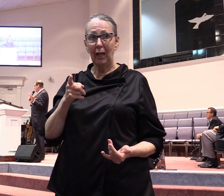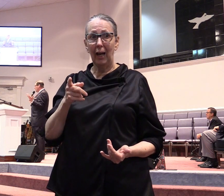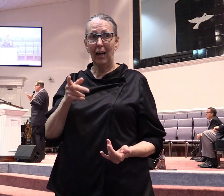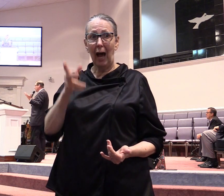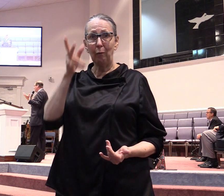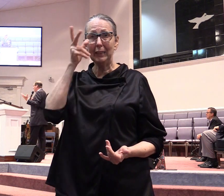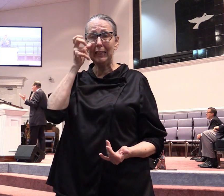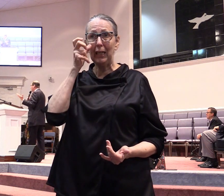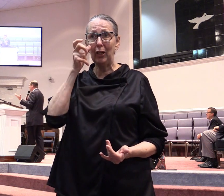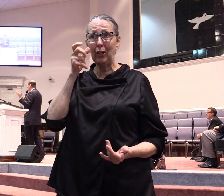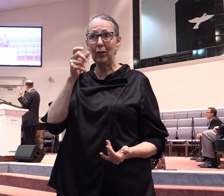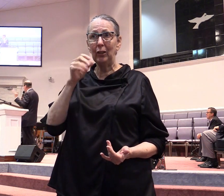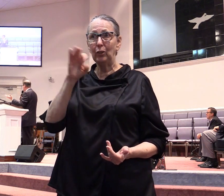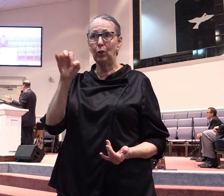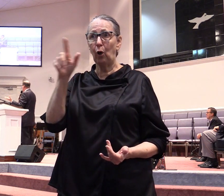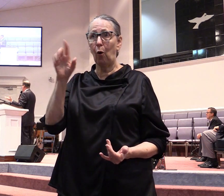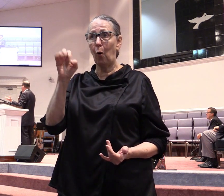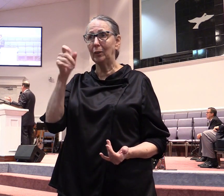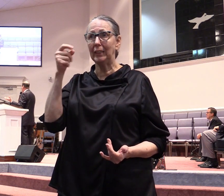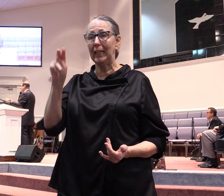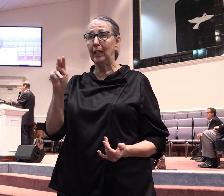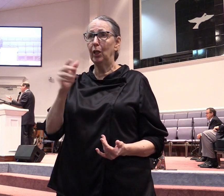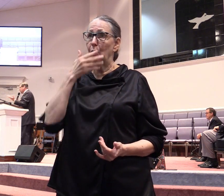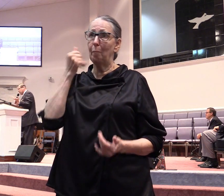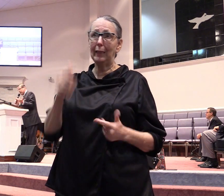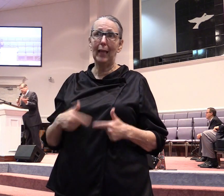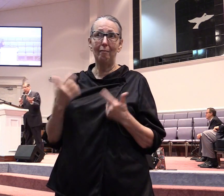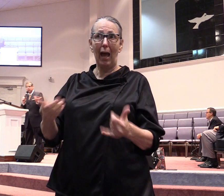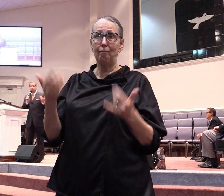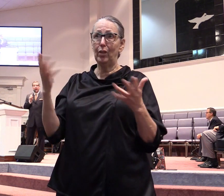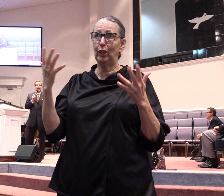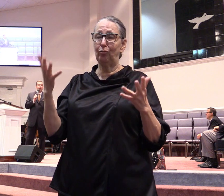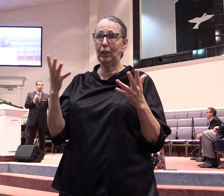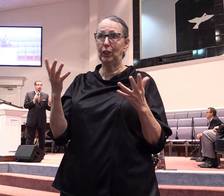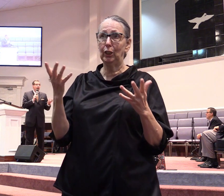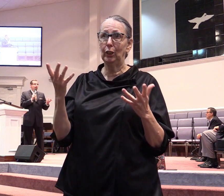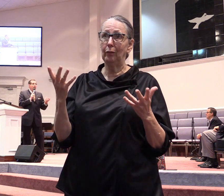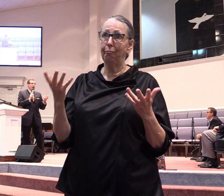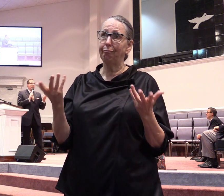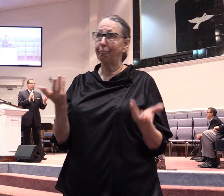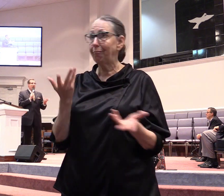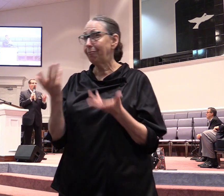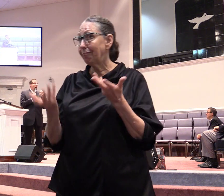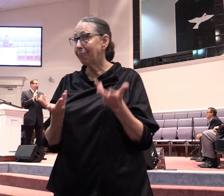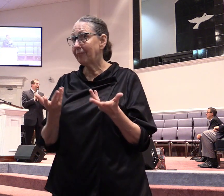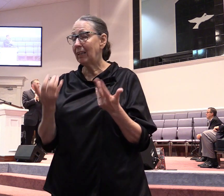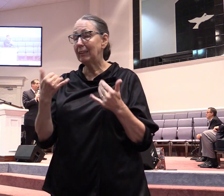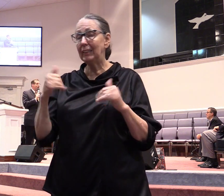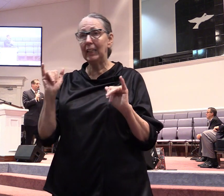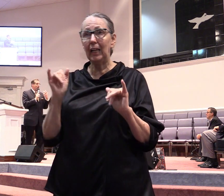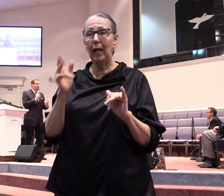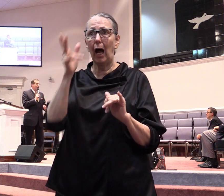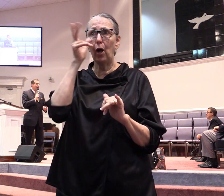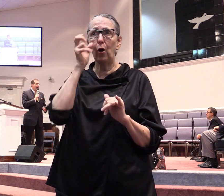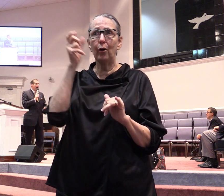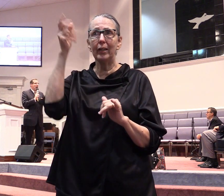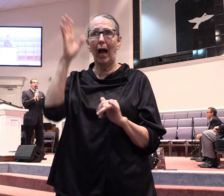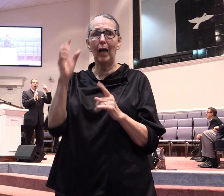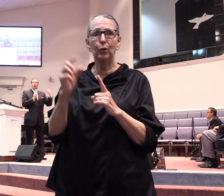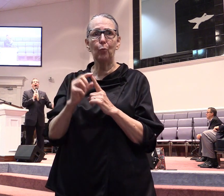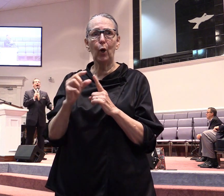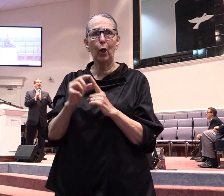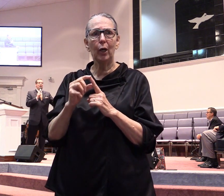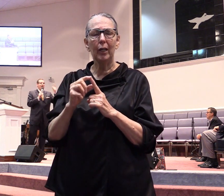hear the words of Joel Osteen, your best life is now. I thought for sure that was what was going to happen. But instead, all I heard was the word of